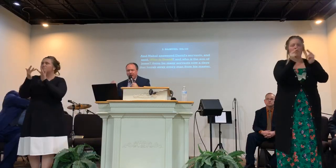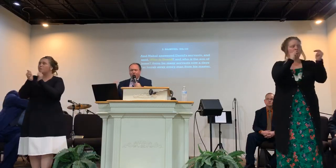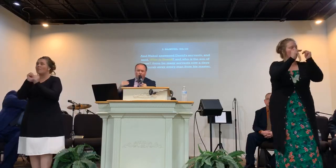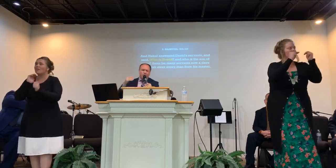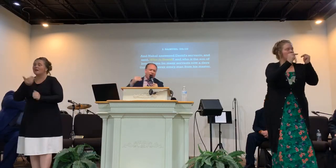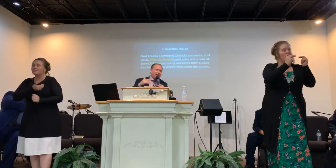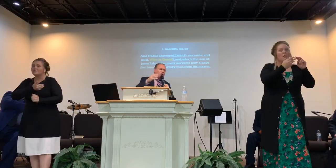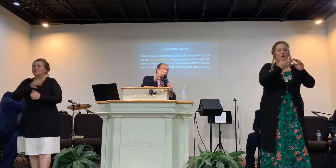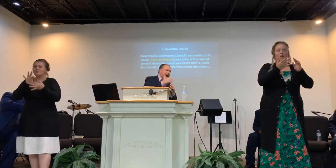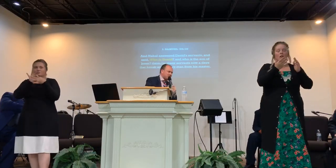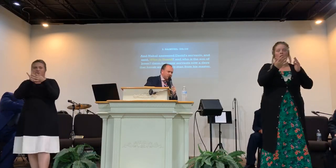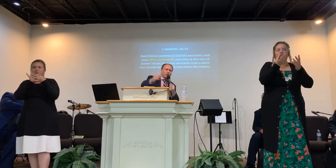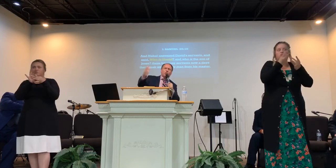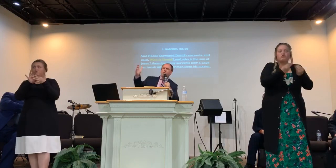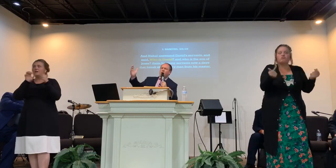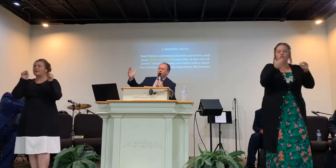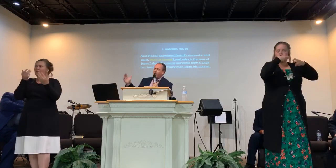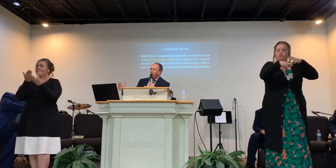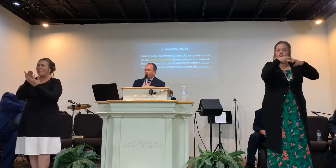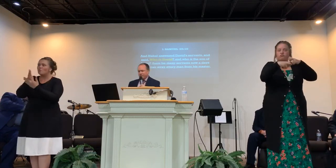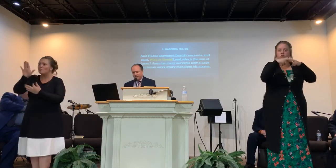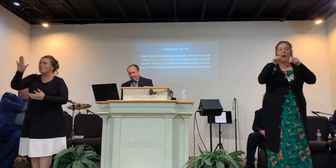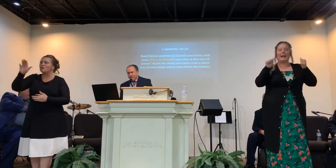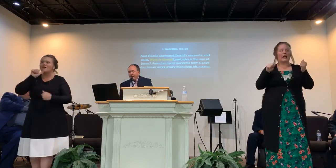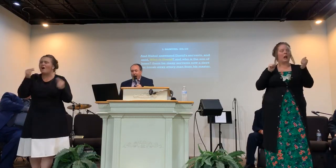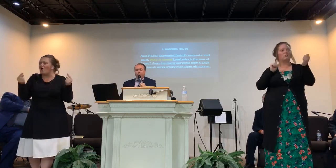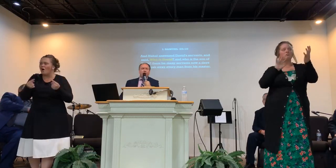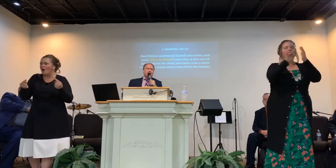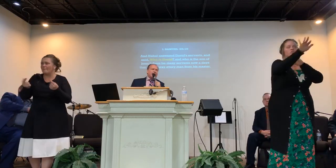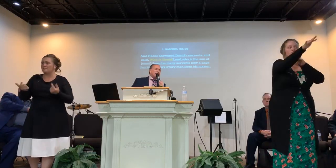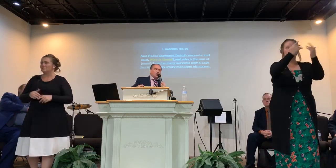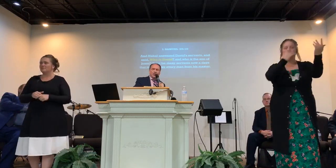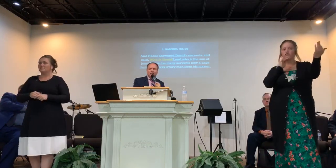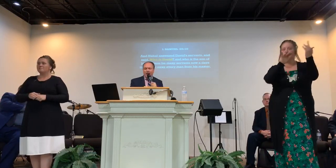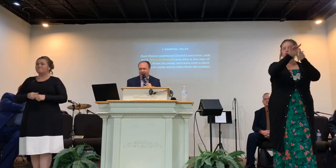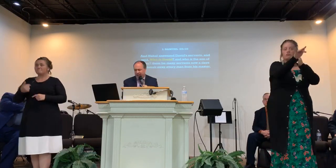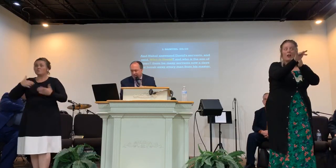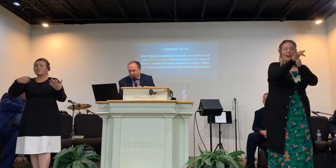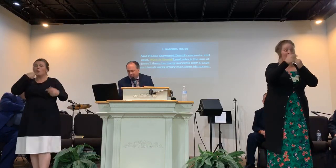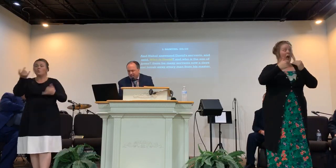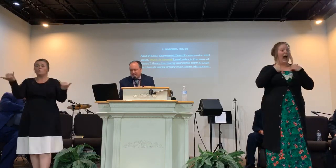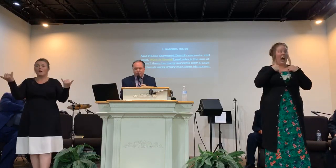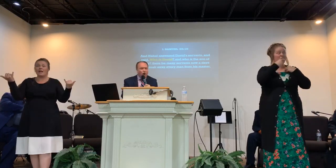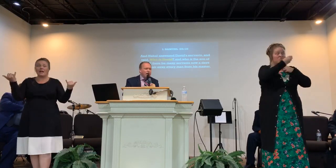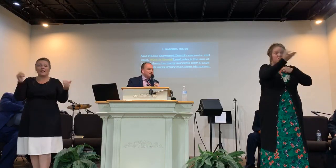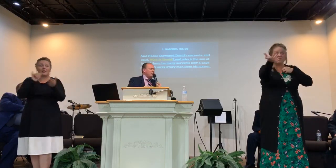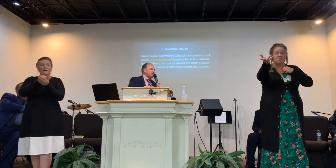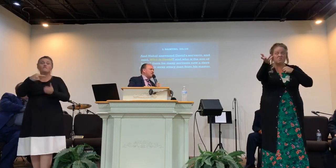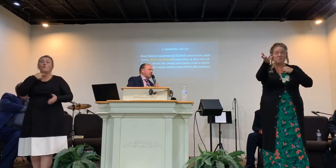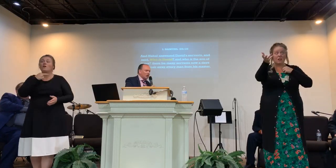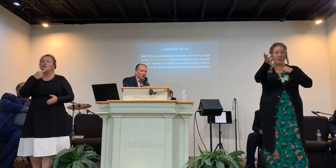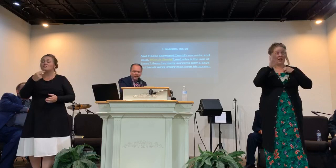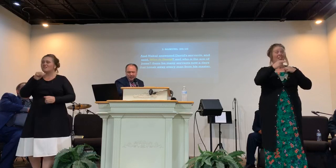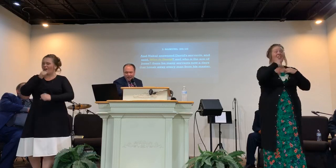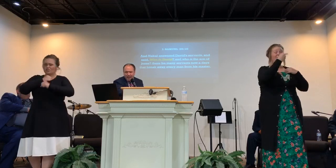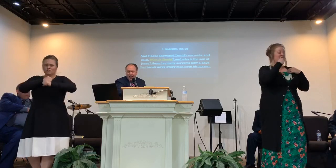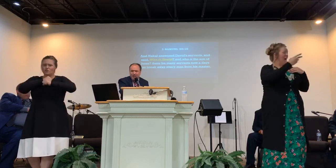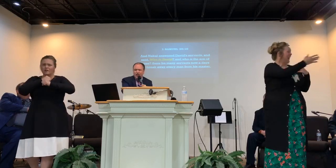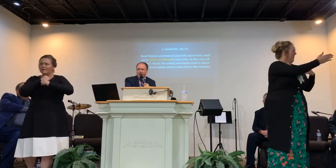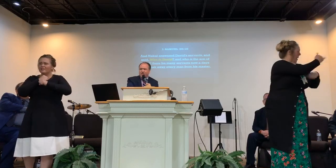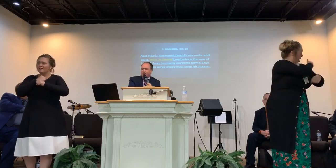that we can remain or pass through unharmed. I'm going to tell you today that this voice of